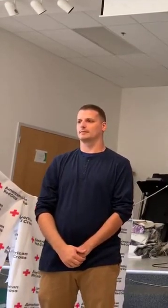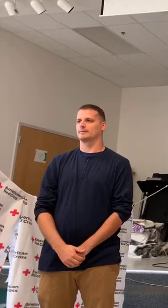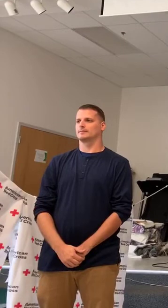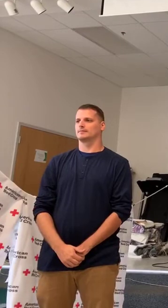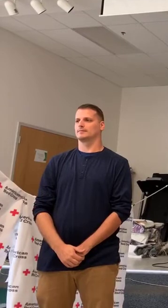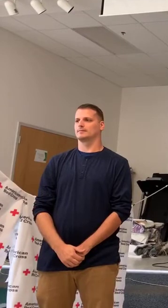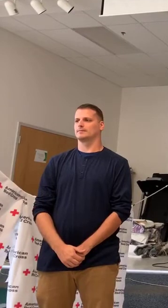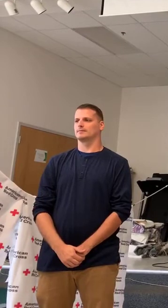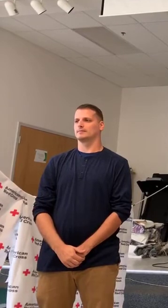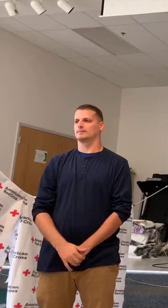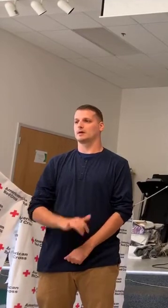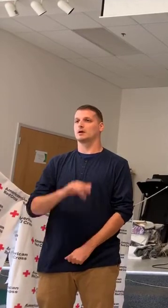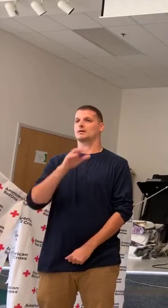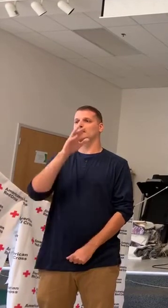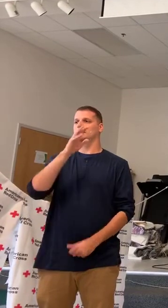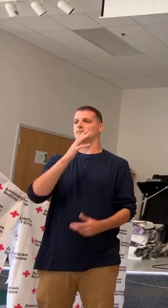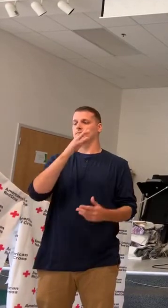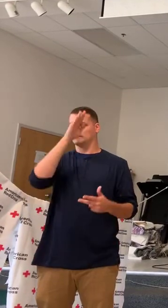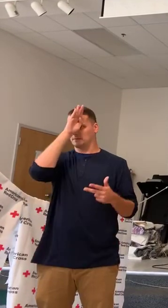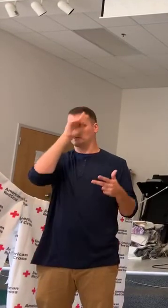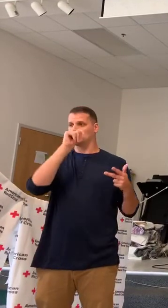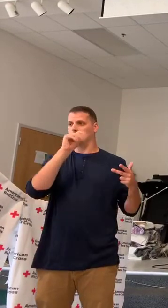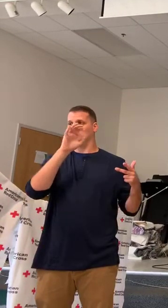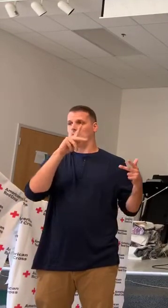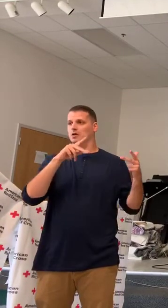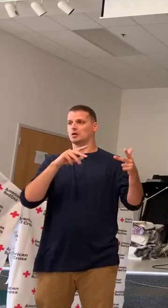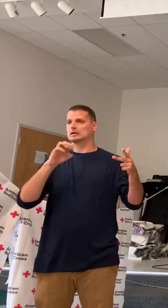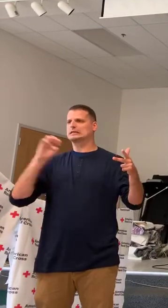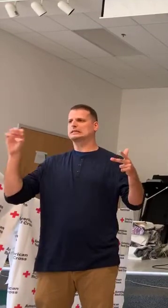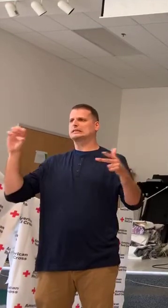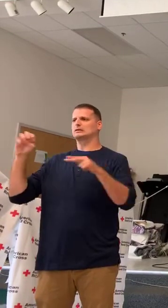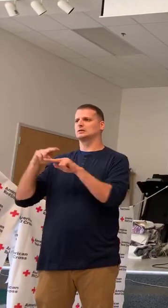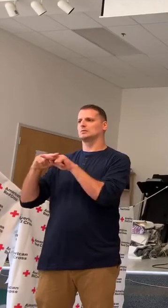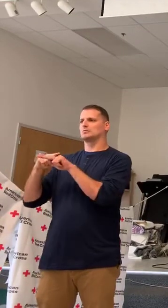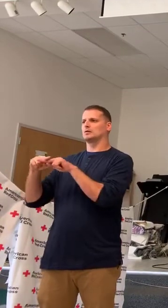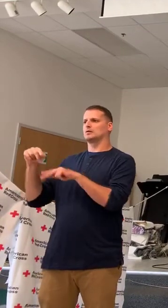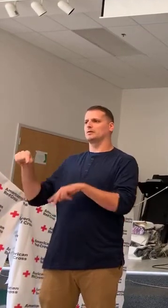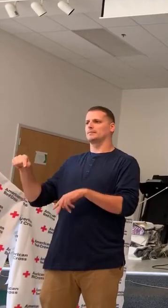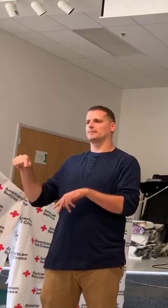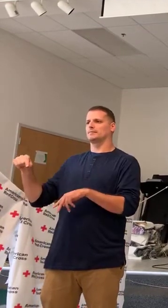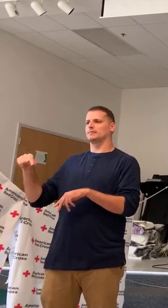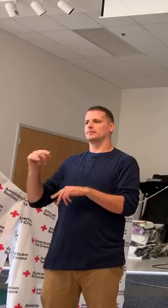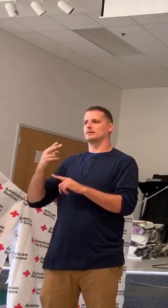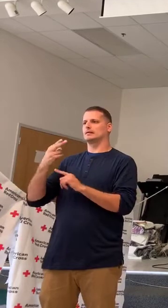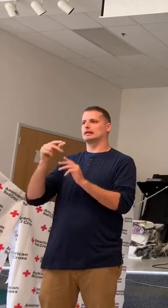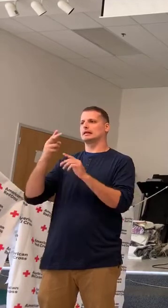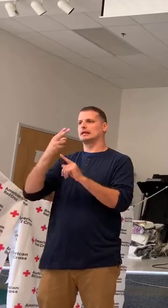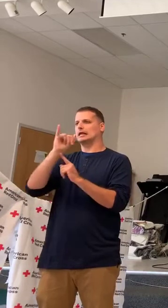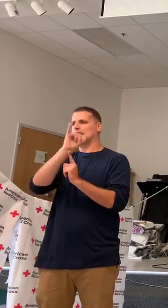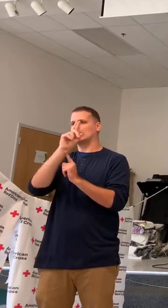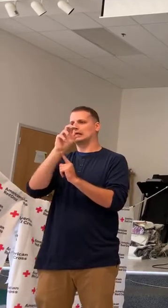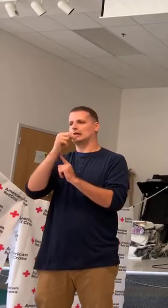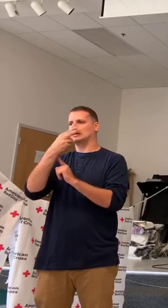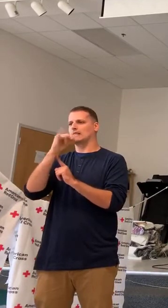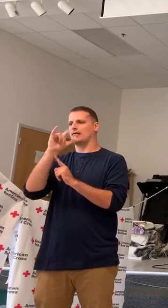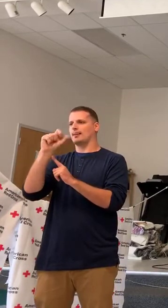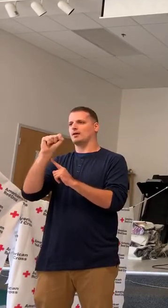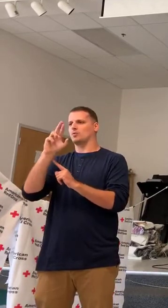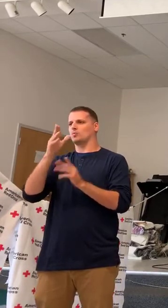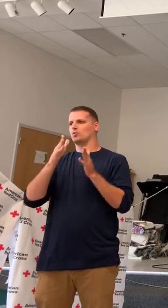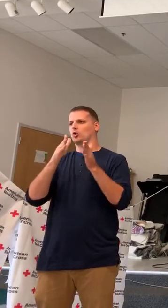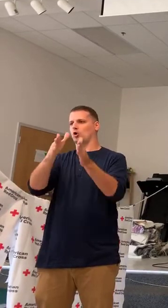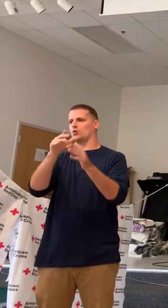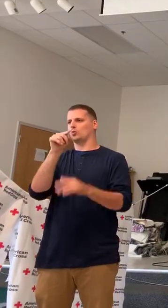of the railroad tracks on Hidden Hills, and I passed that. How do you